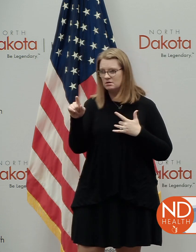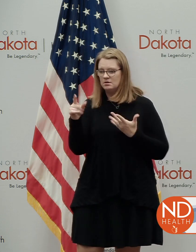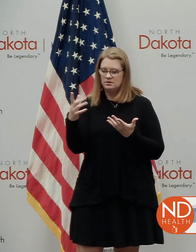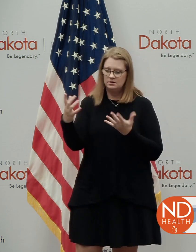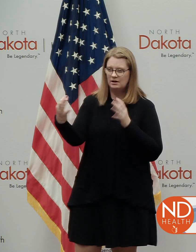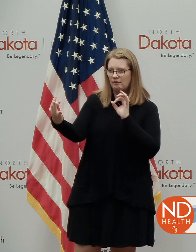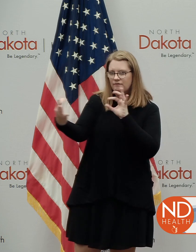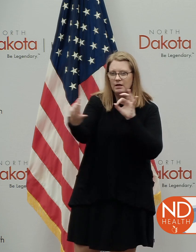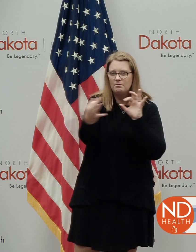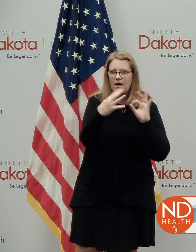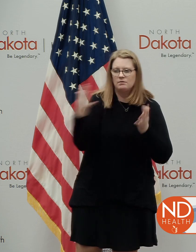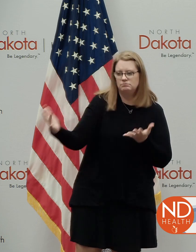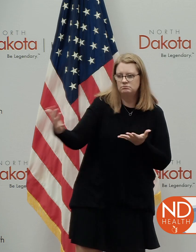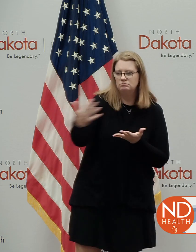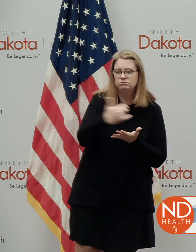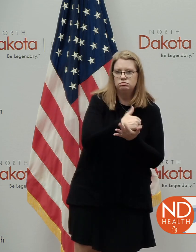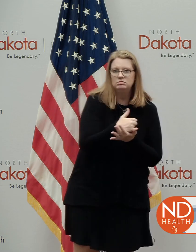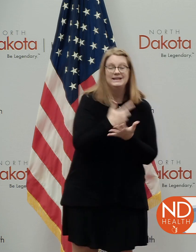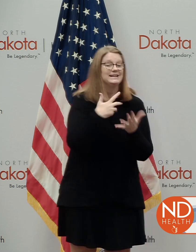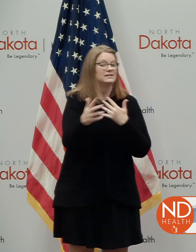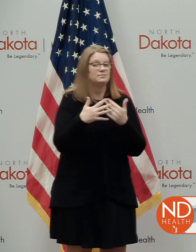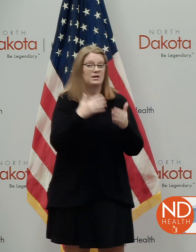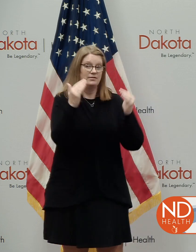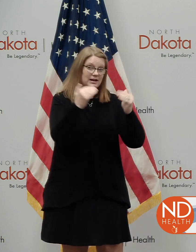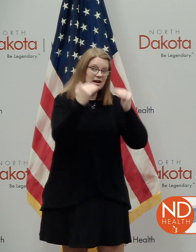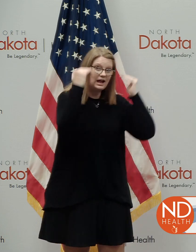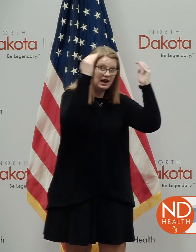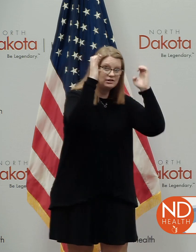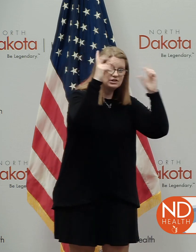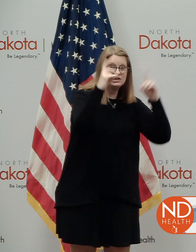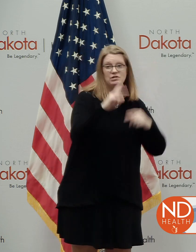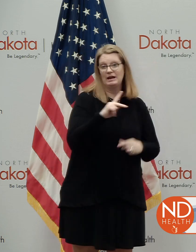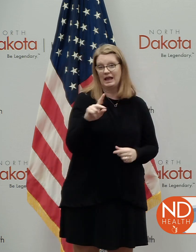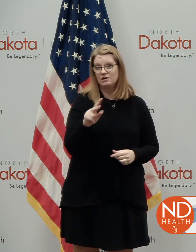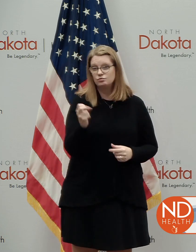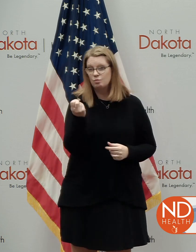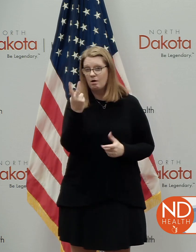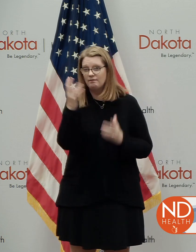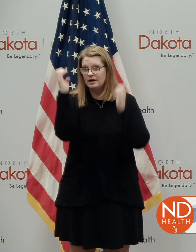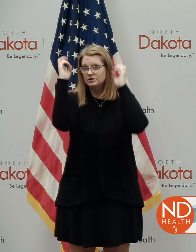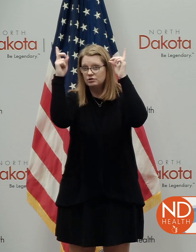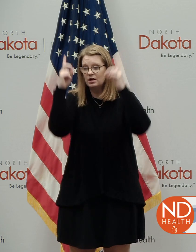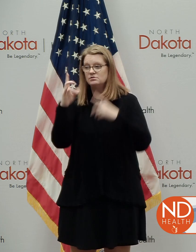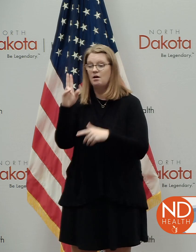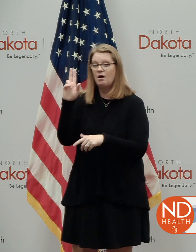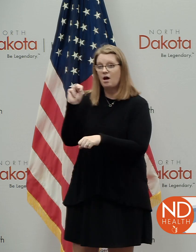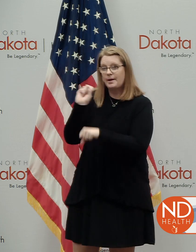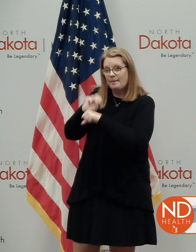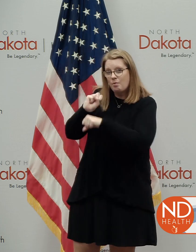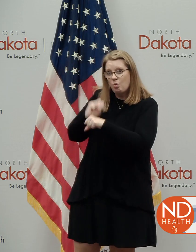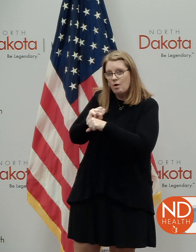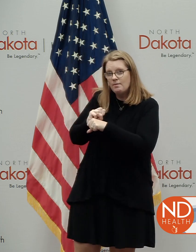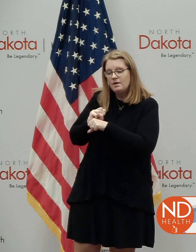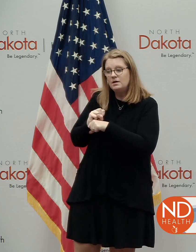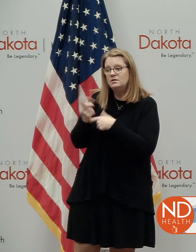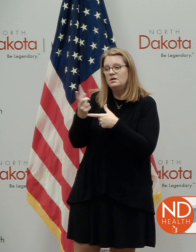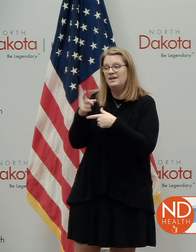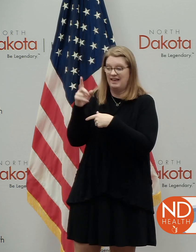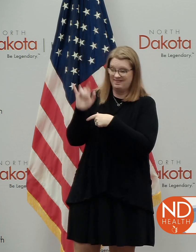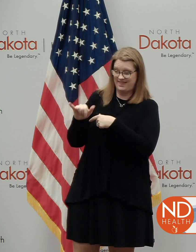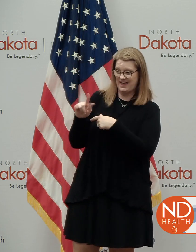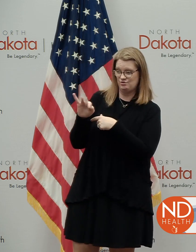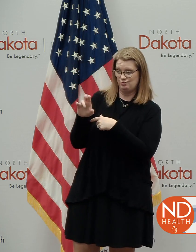And it didn't matter if it was higher education, K through 12 education, unemployment with the trust